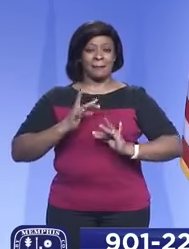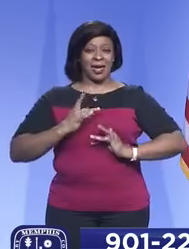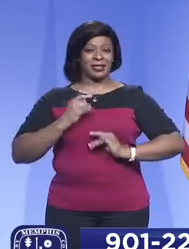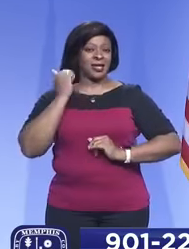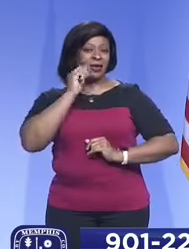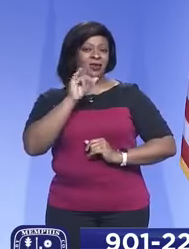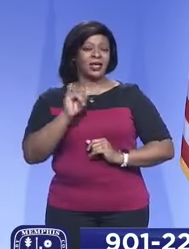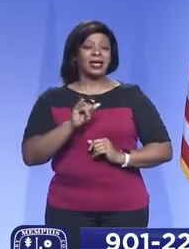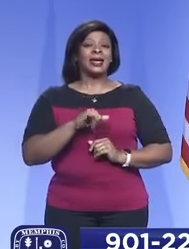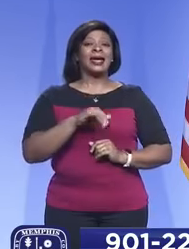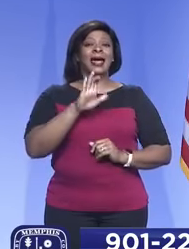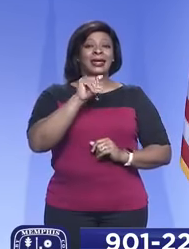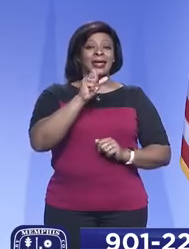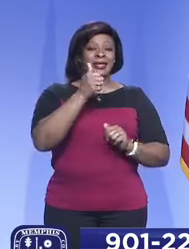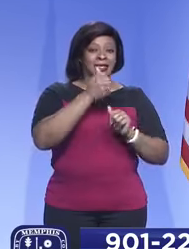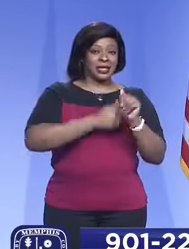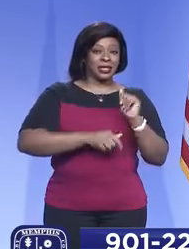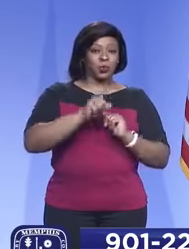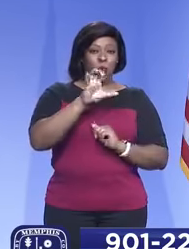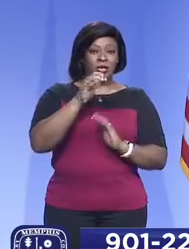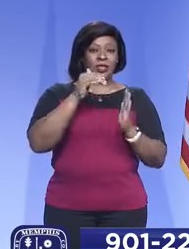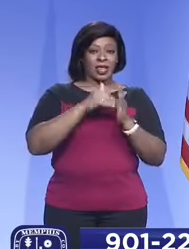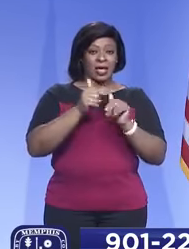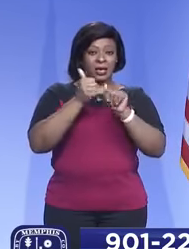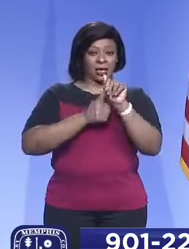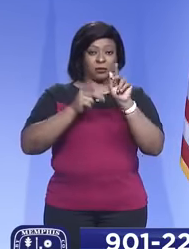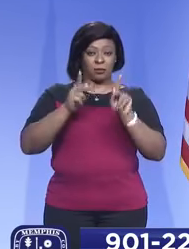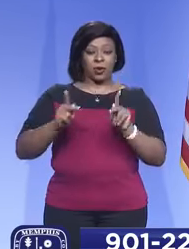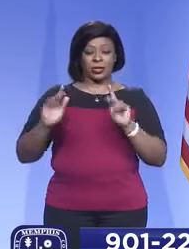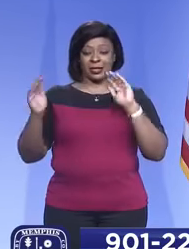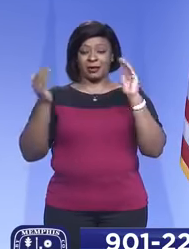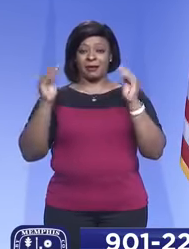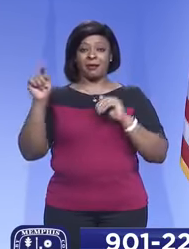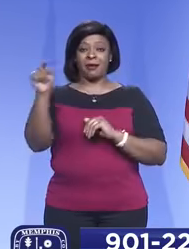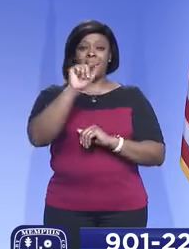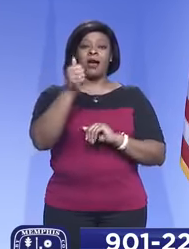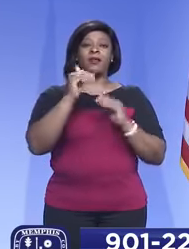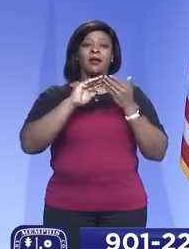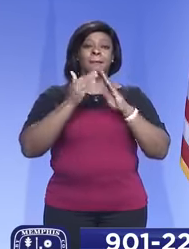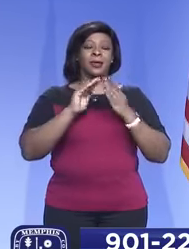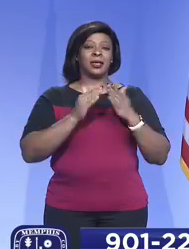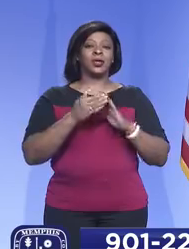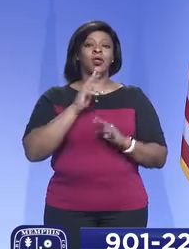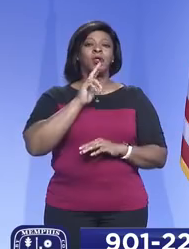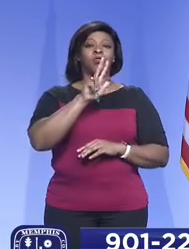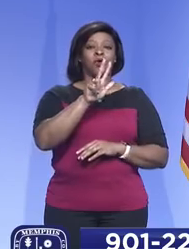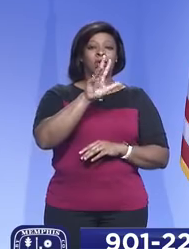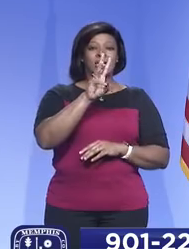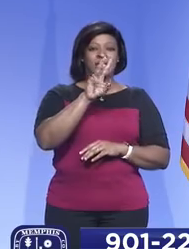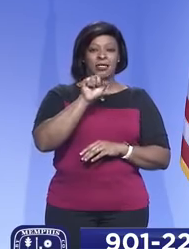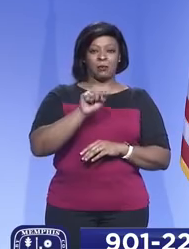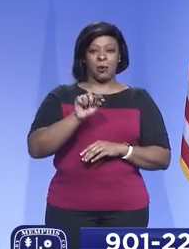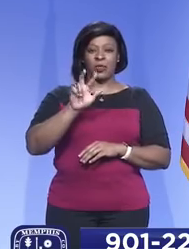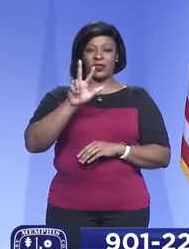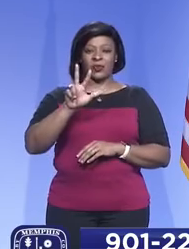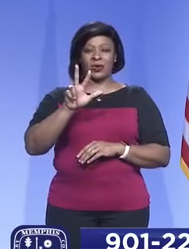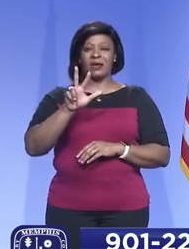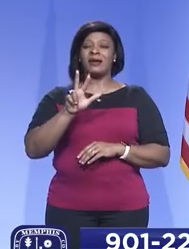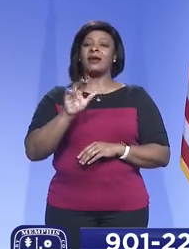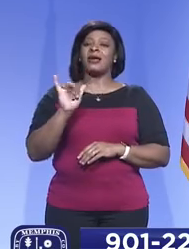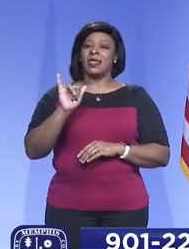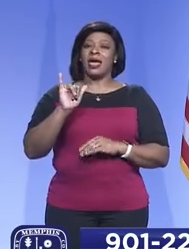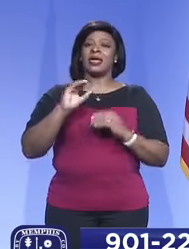rate per 100,000, which you may see compared to other communities, is 36.3, and that's